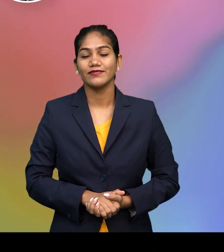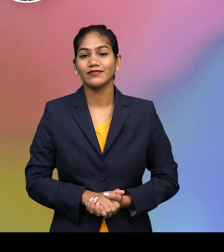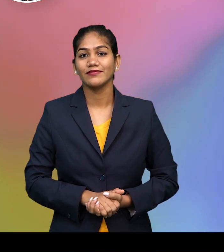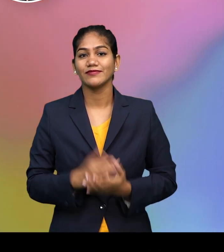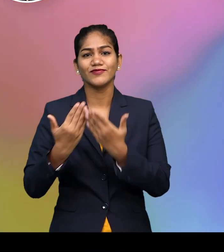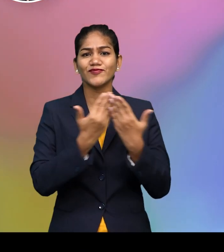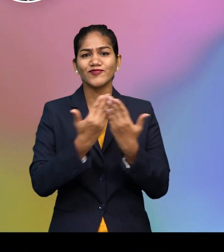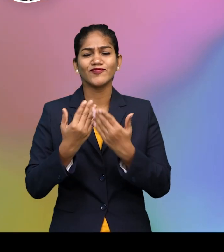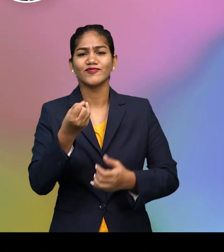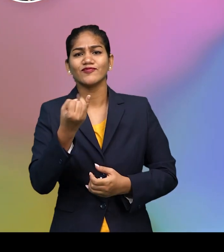Literacy rates.